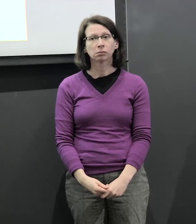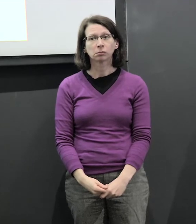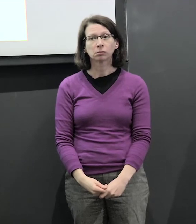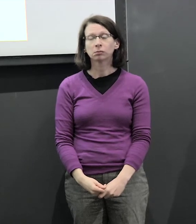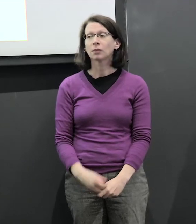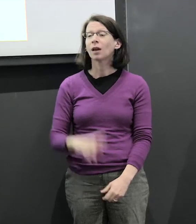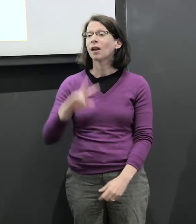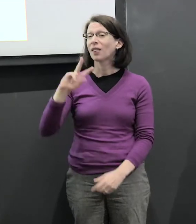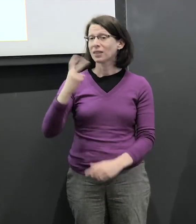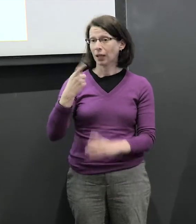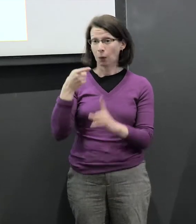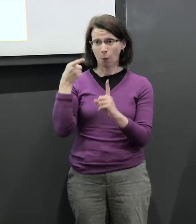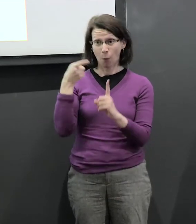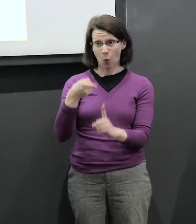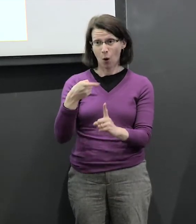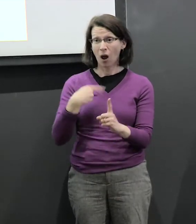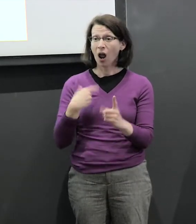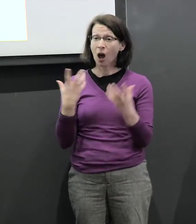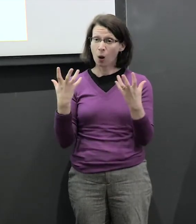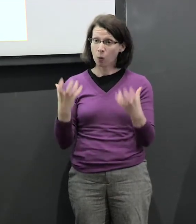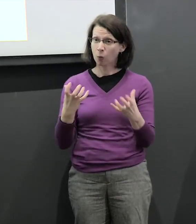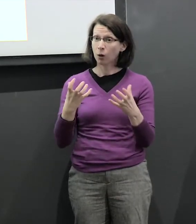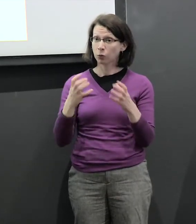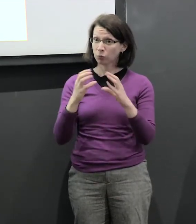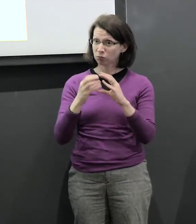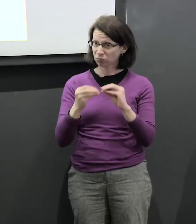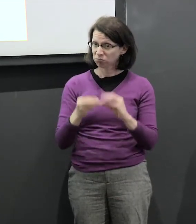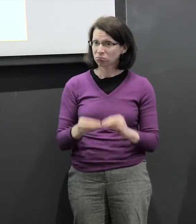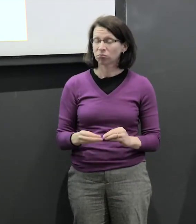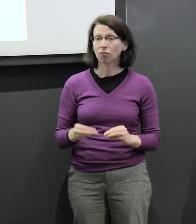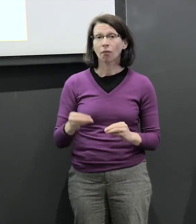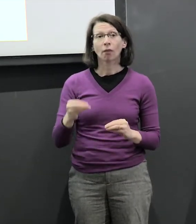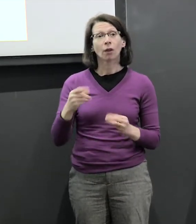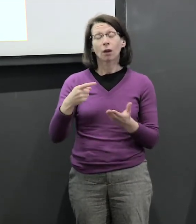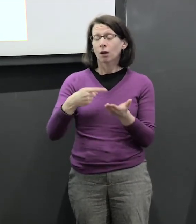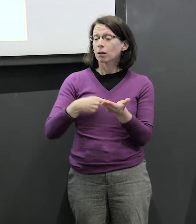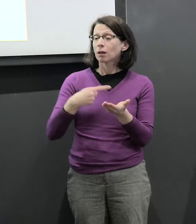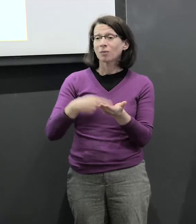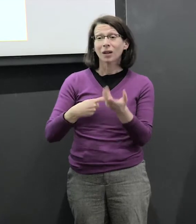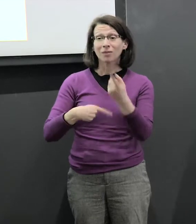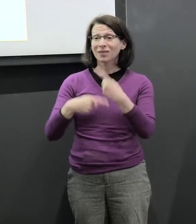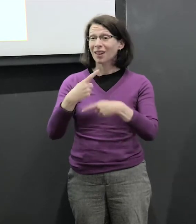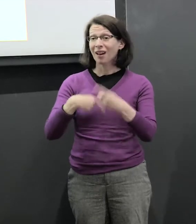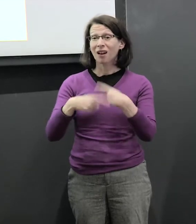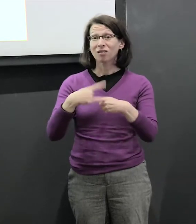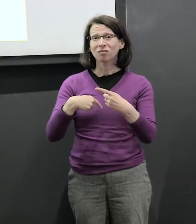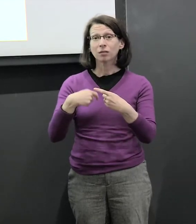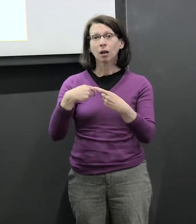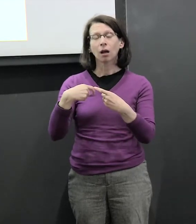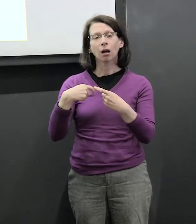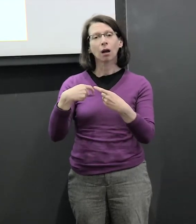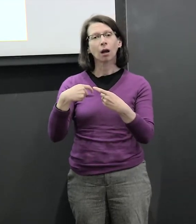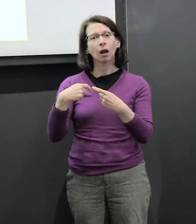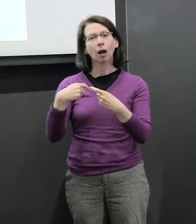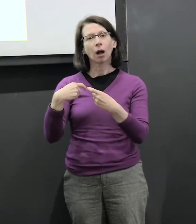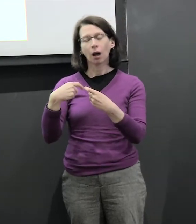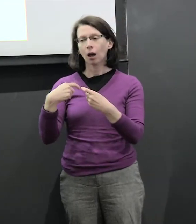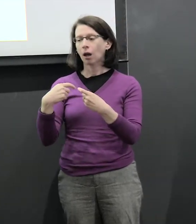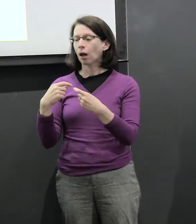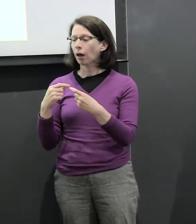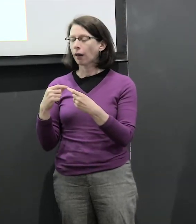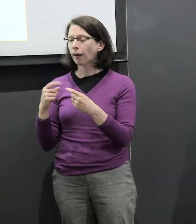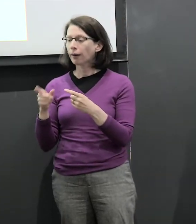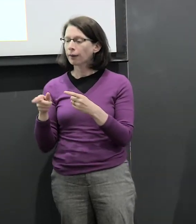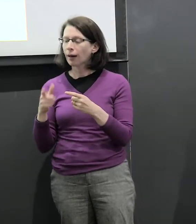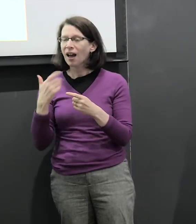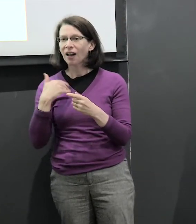The second point I want to make is that in some cases, sign makes visible some aspects